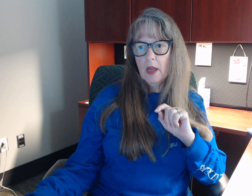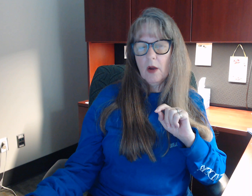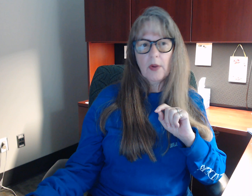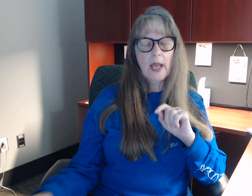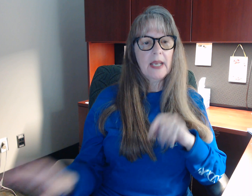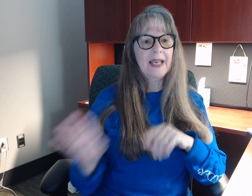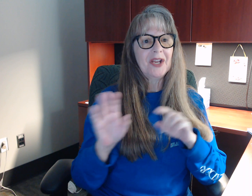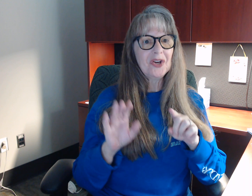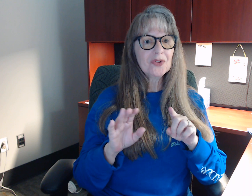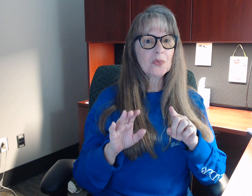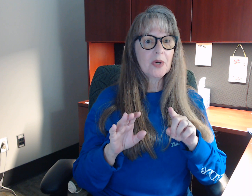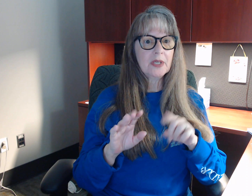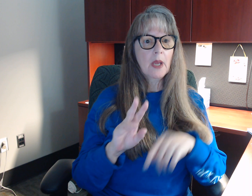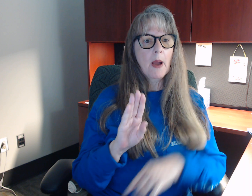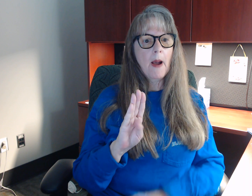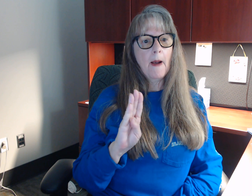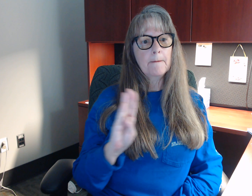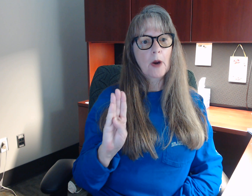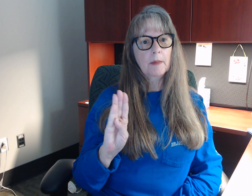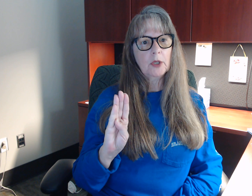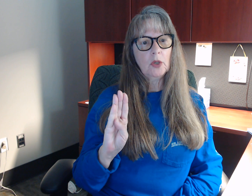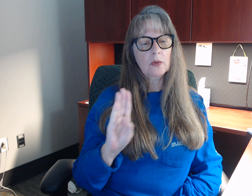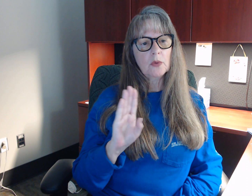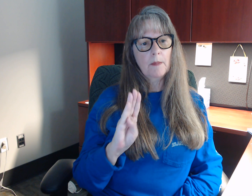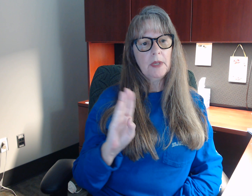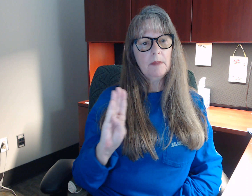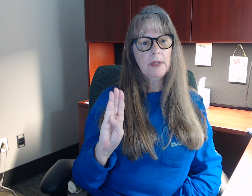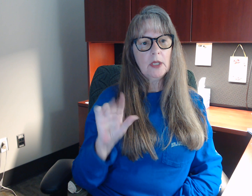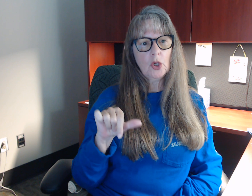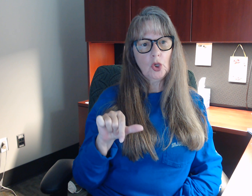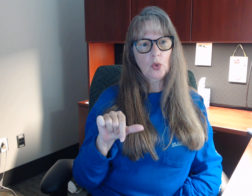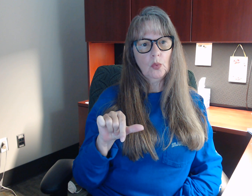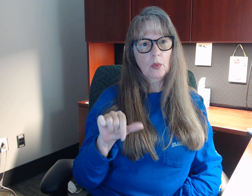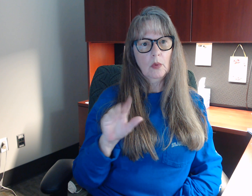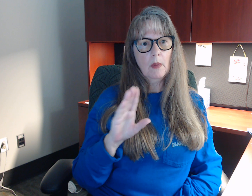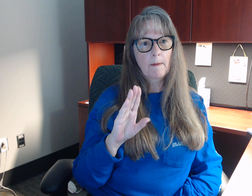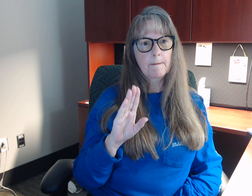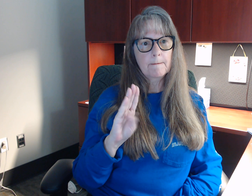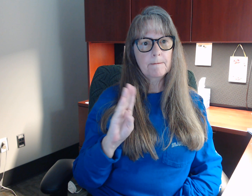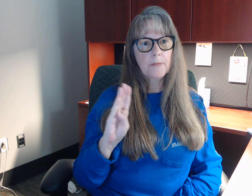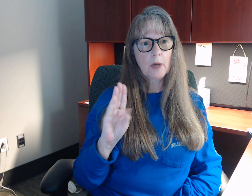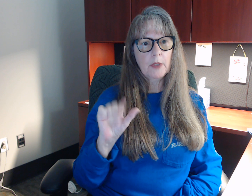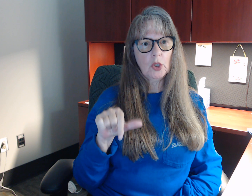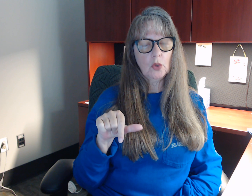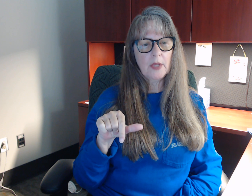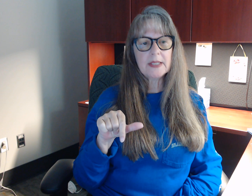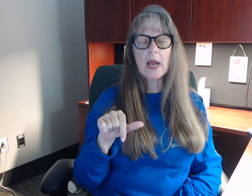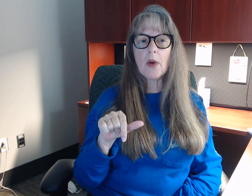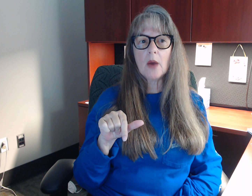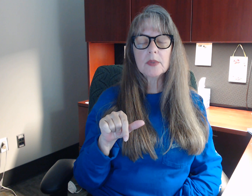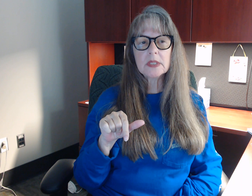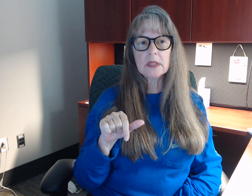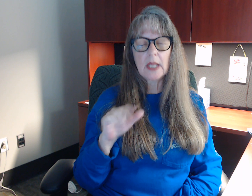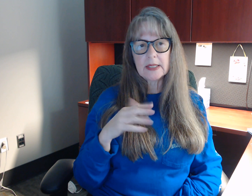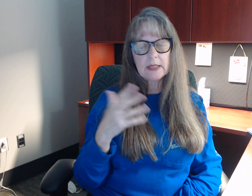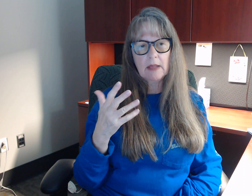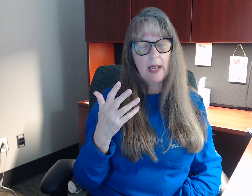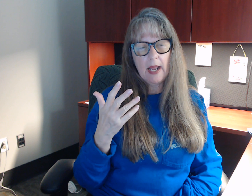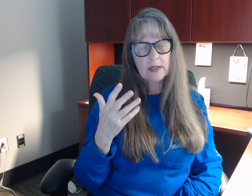Okay, now here's one, a barbecue, so a BBQ, barbecue. That's how I would, that's not,